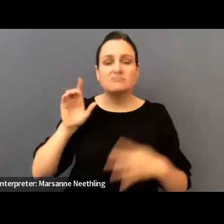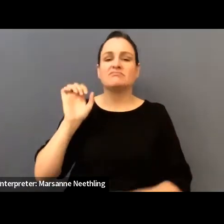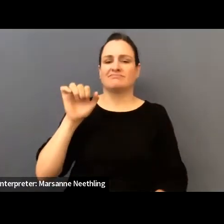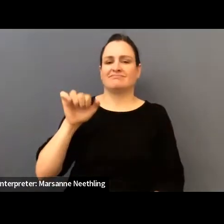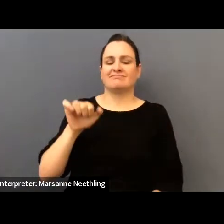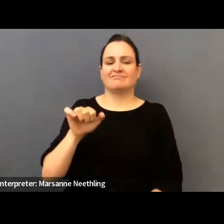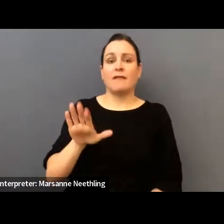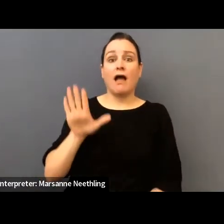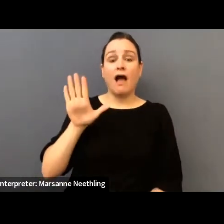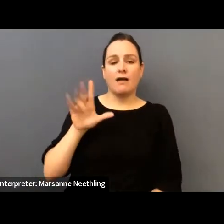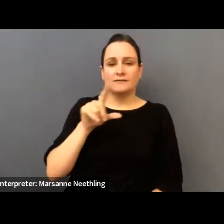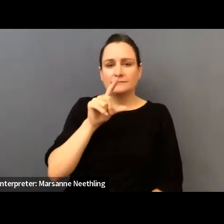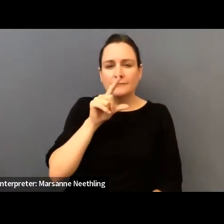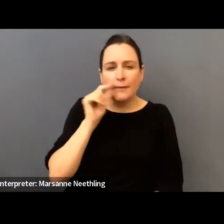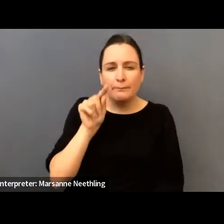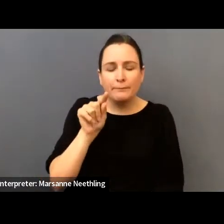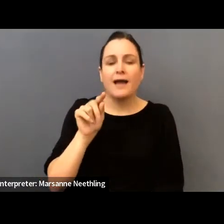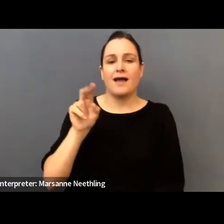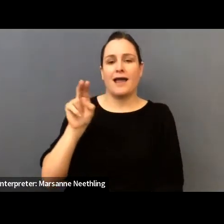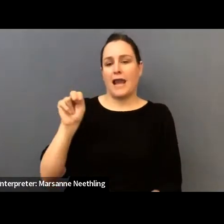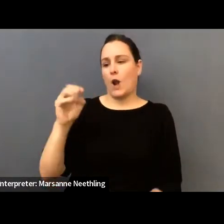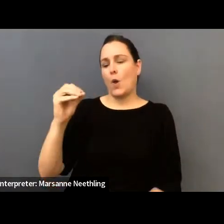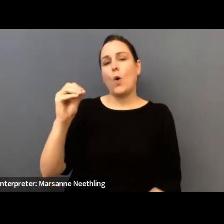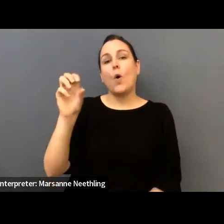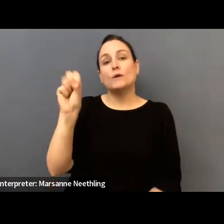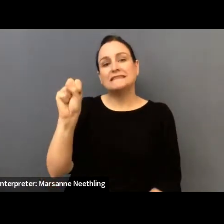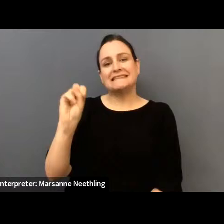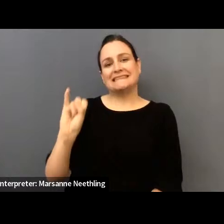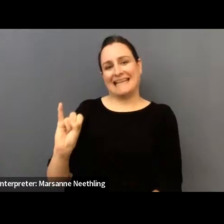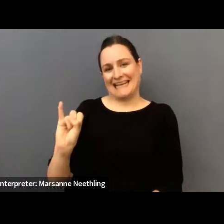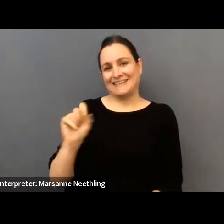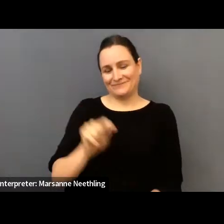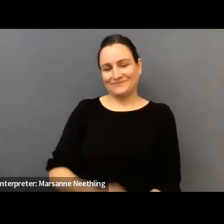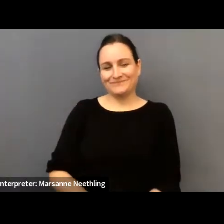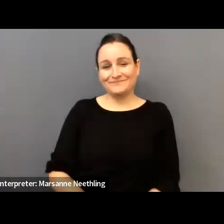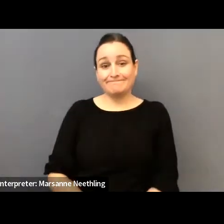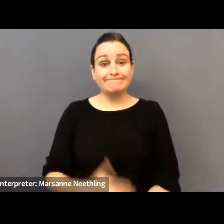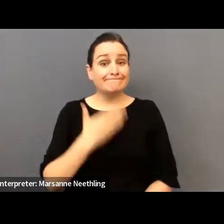thank you so much, Neville. Good morning, colleagues.